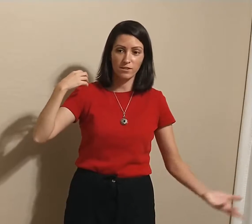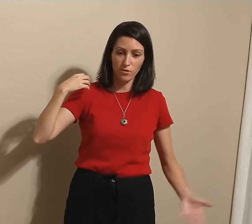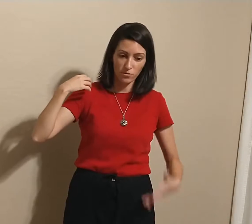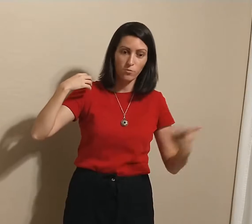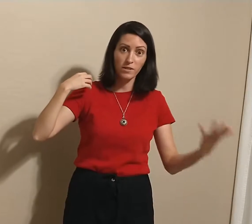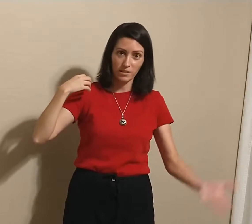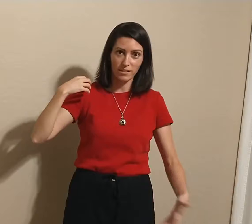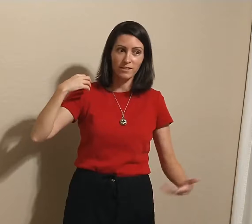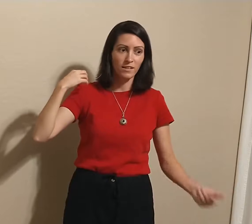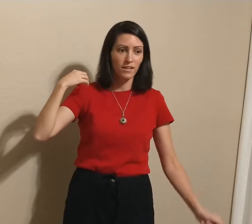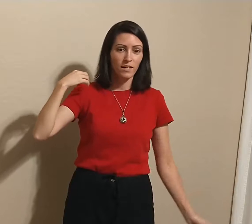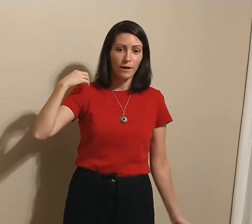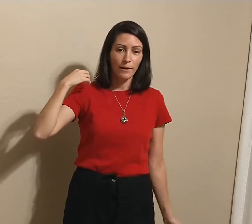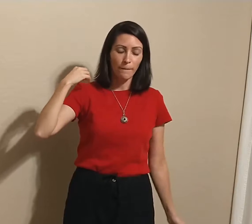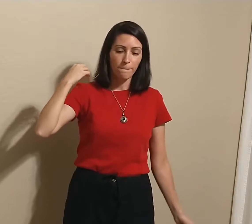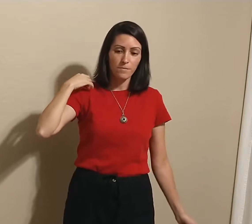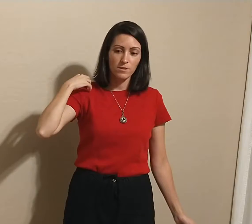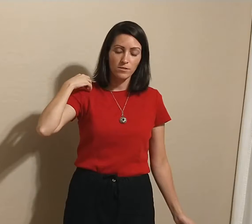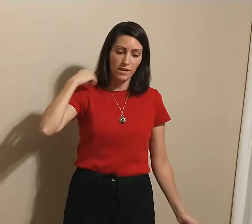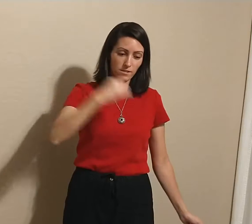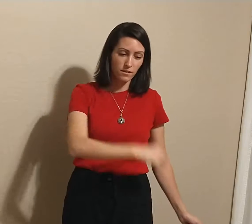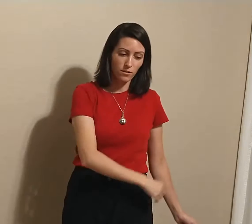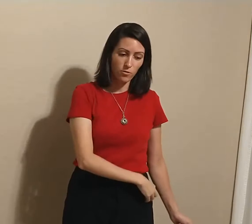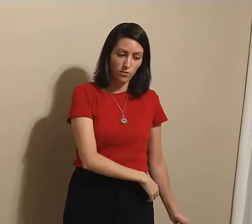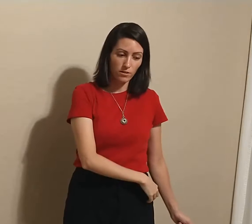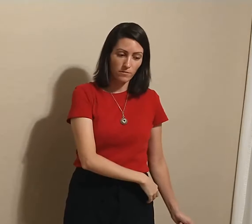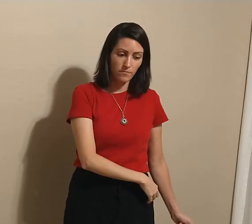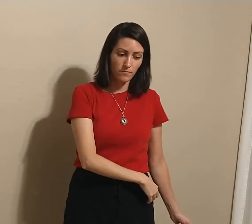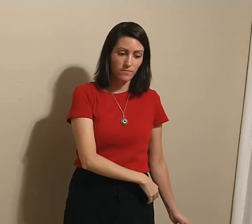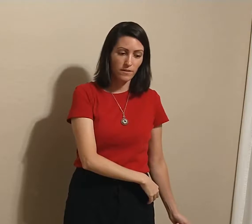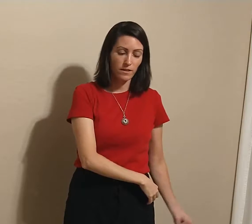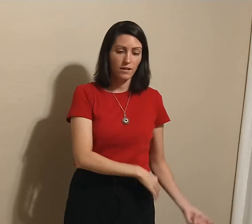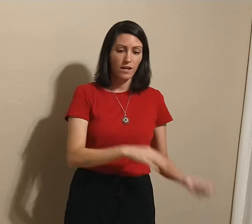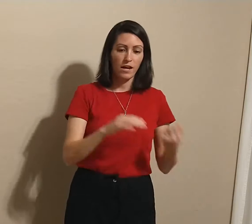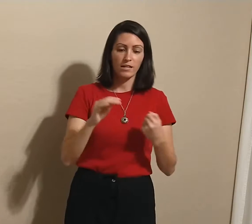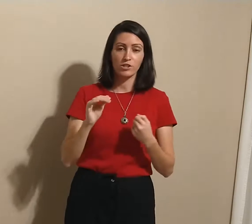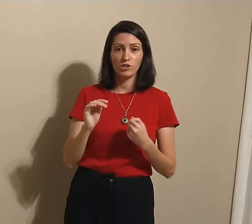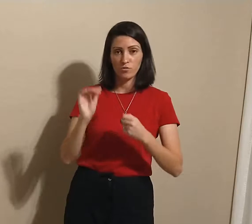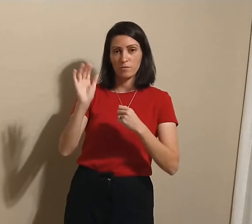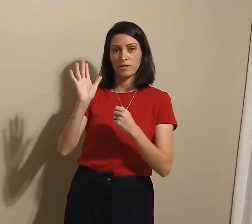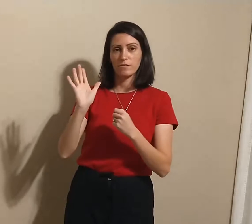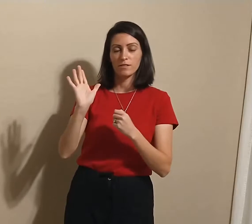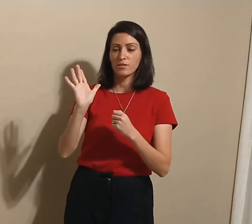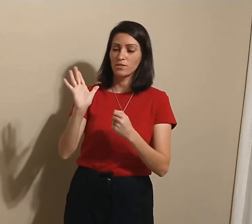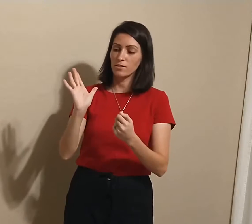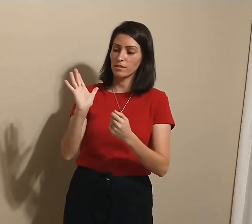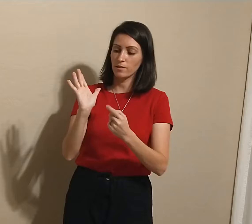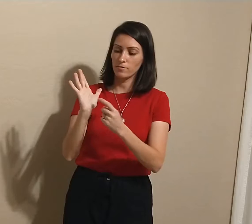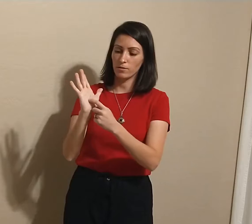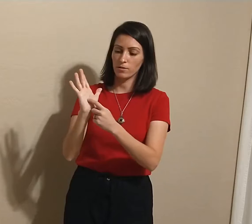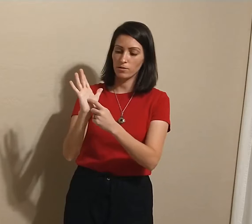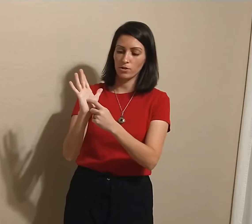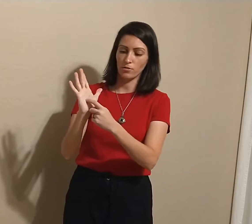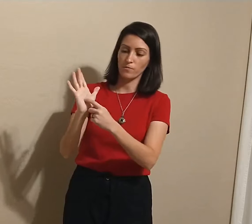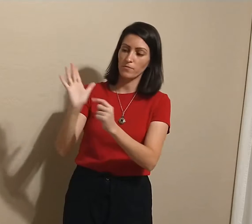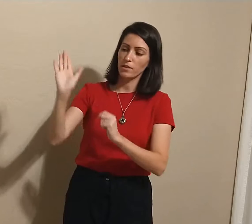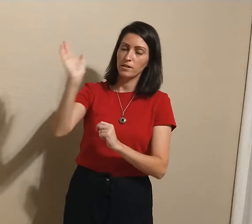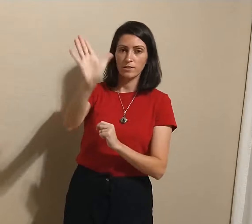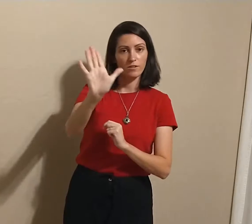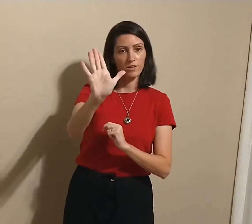It's nobility. So that's Lord has shown me. This is the sign for show. Take your